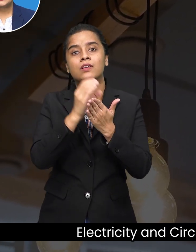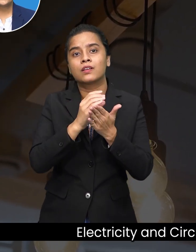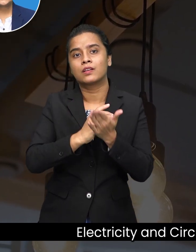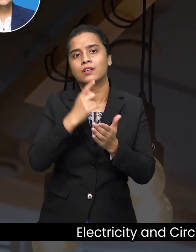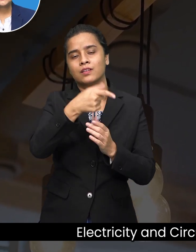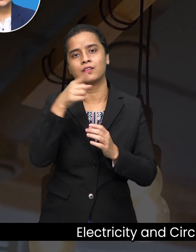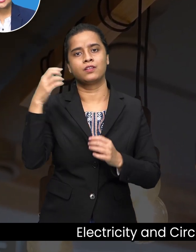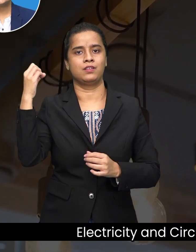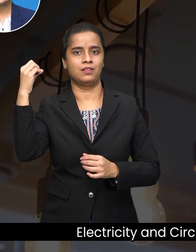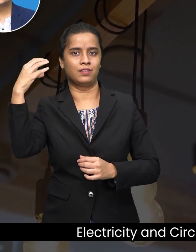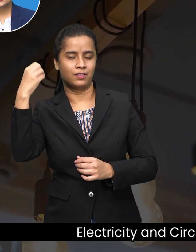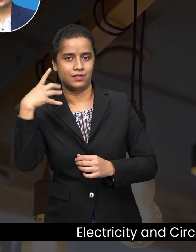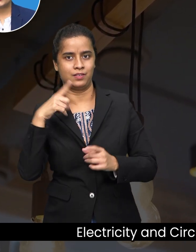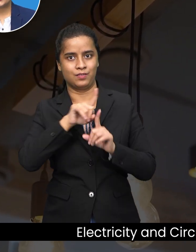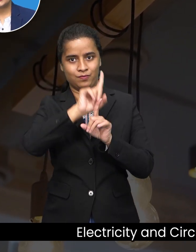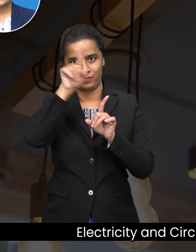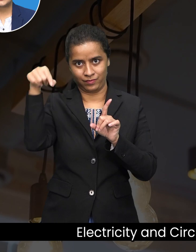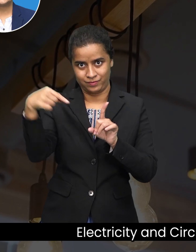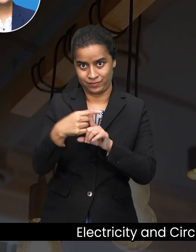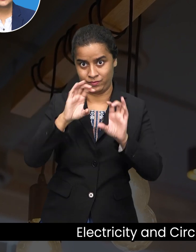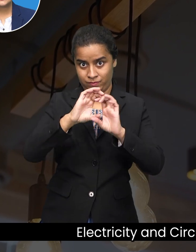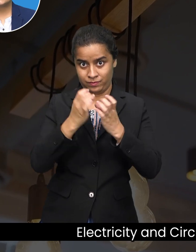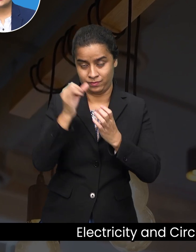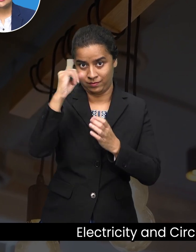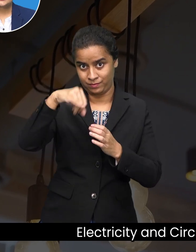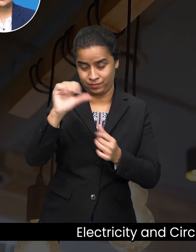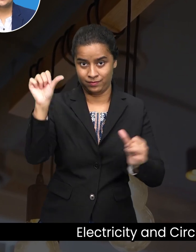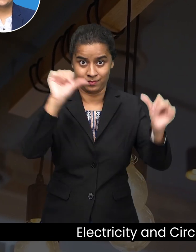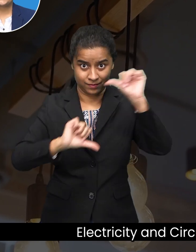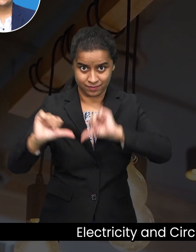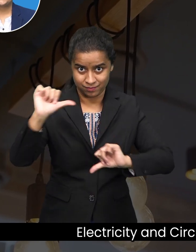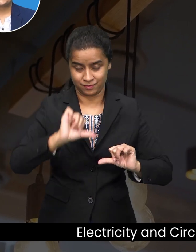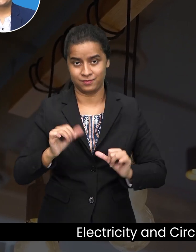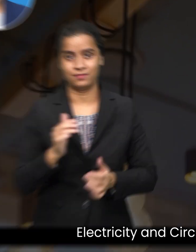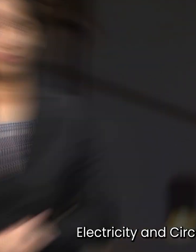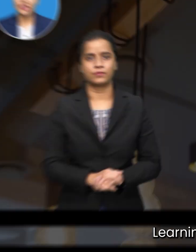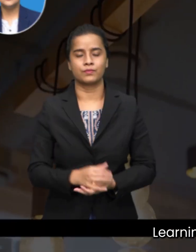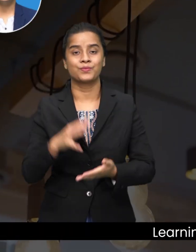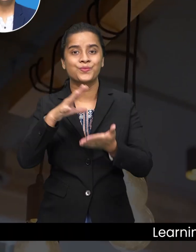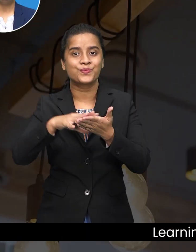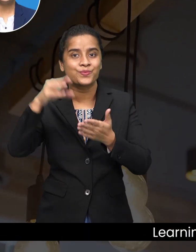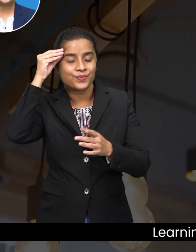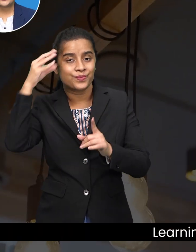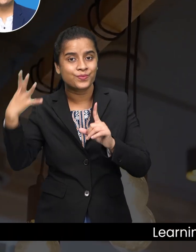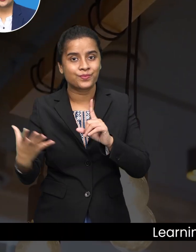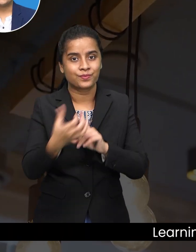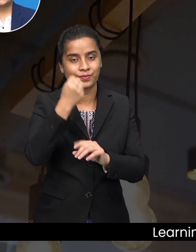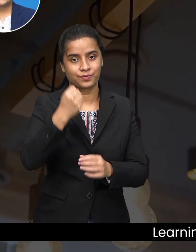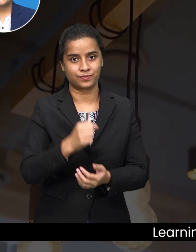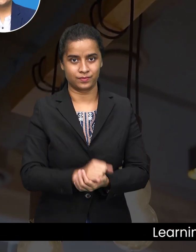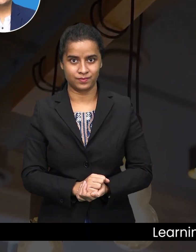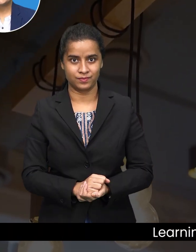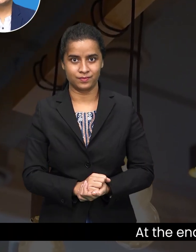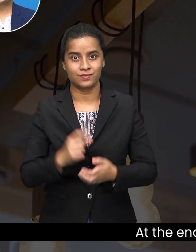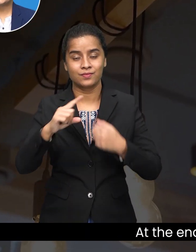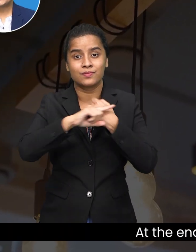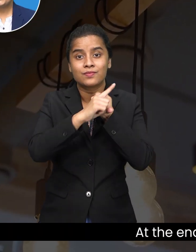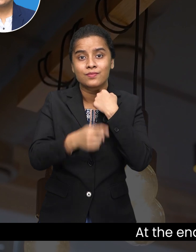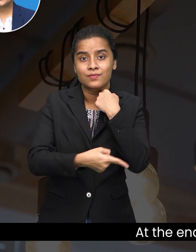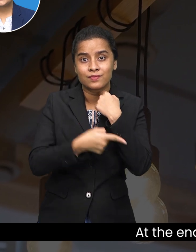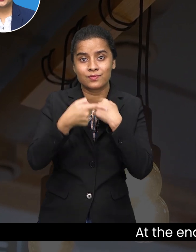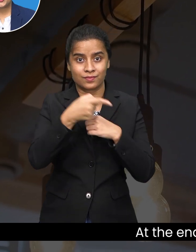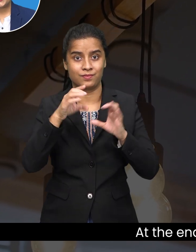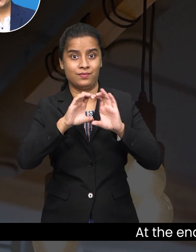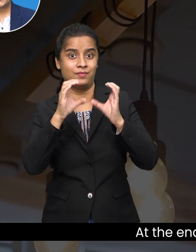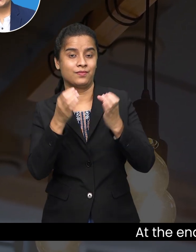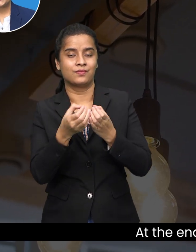lesson Electricity and Circuits, Class 6 Science. Learning outcomes. At the end